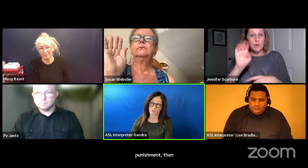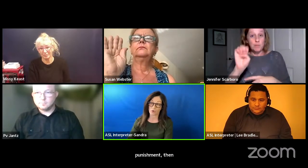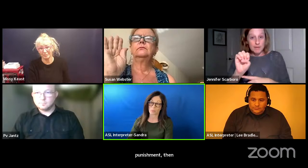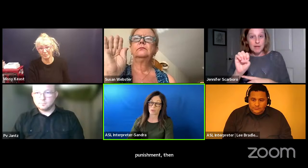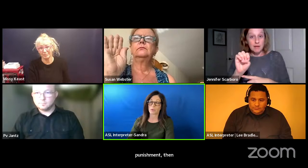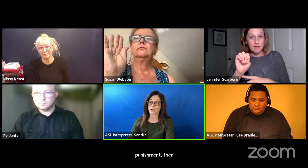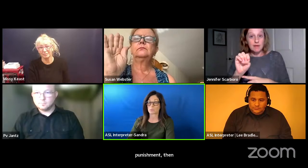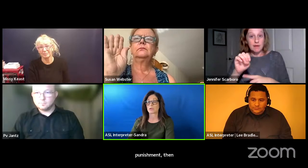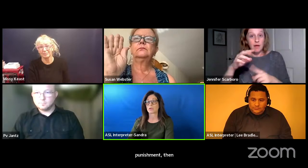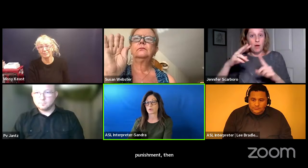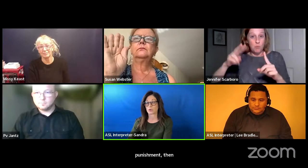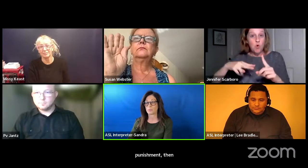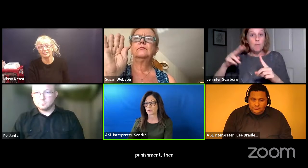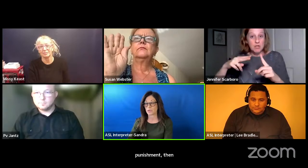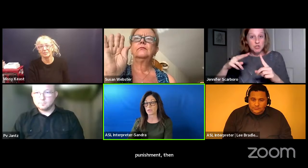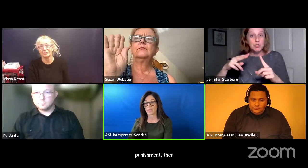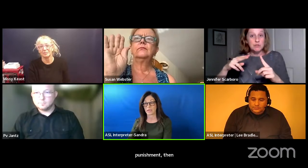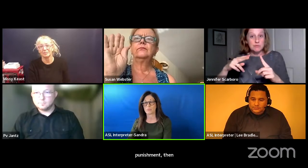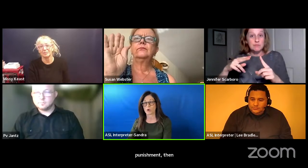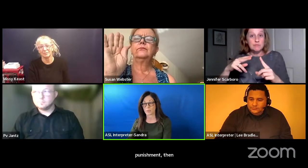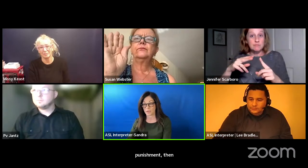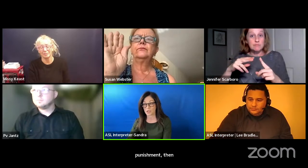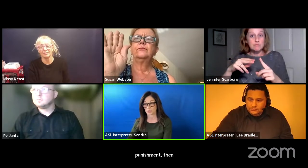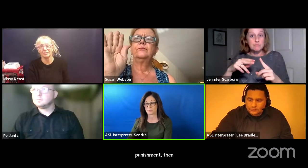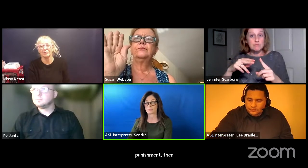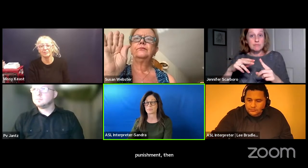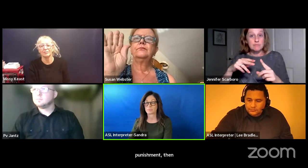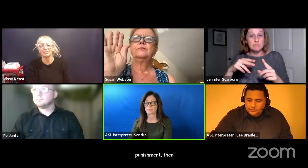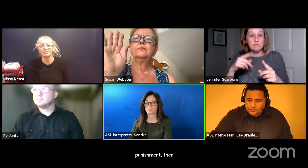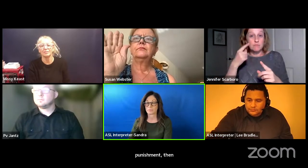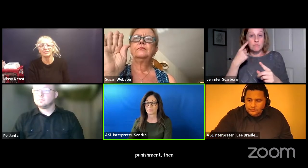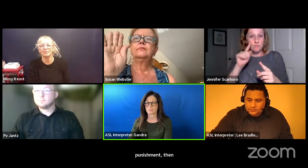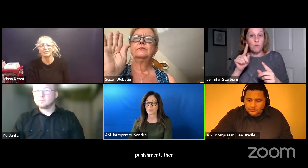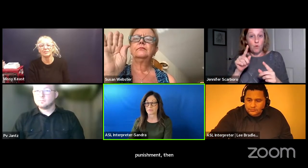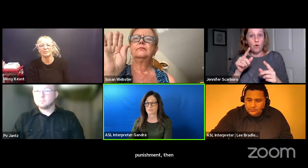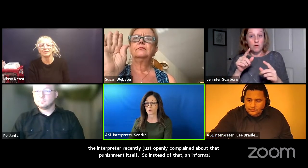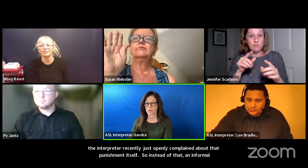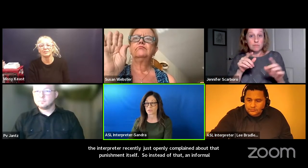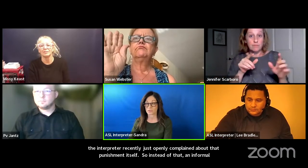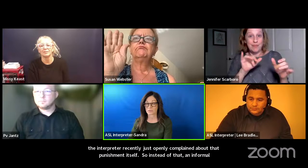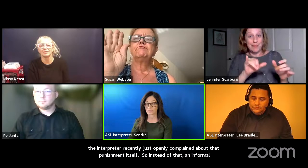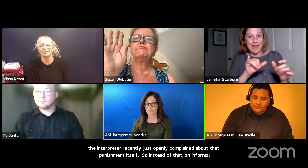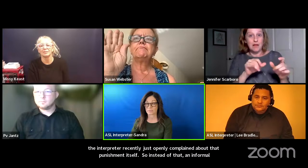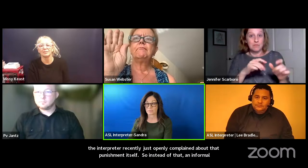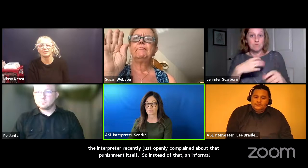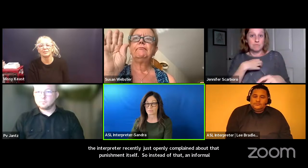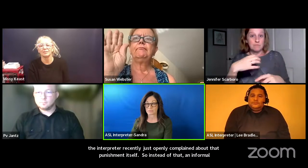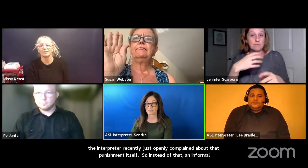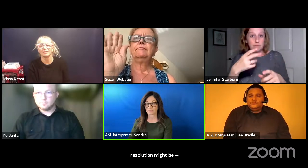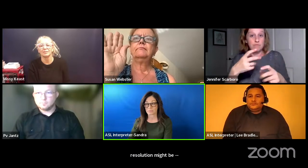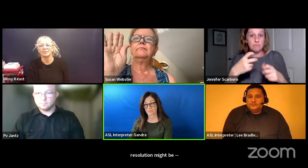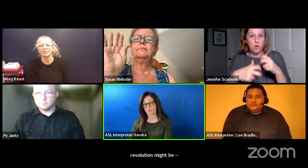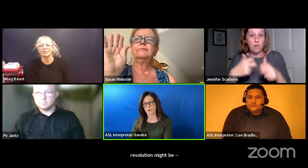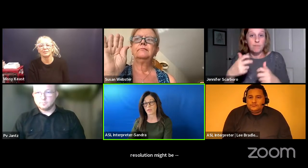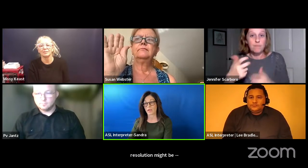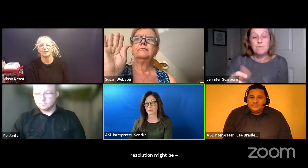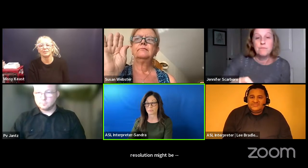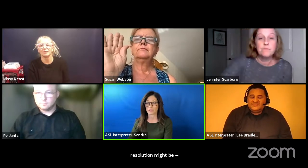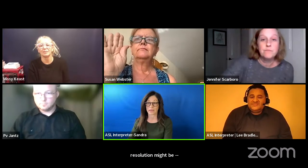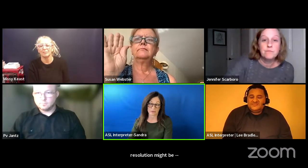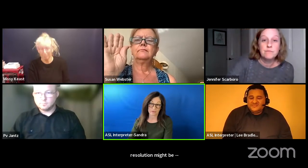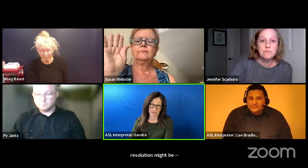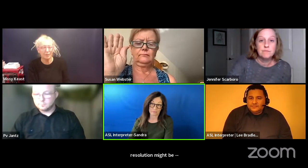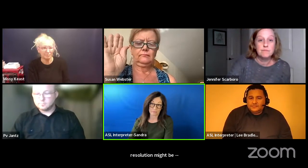be, or informal punishment could be a probation of sorts for